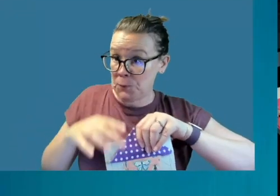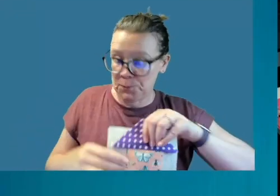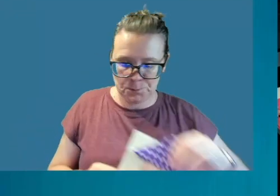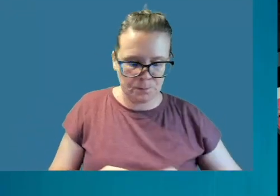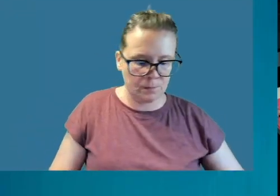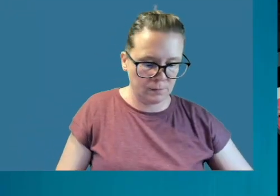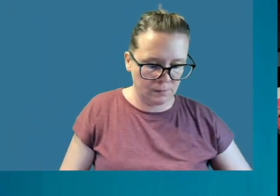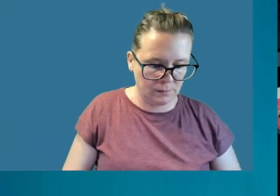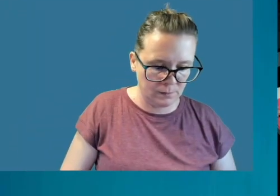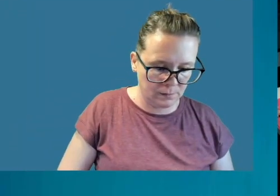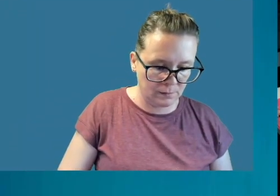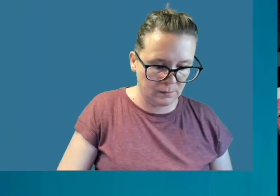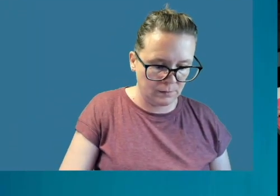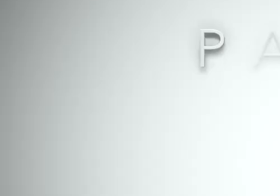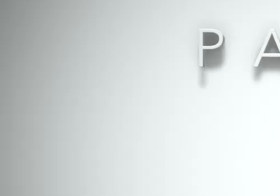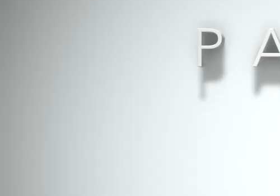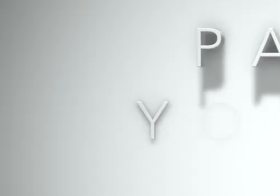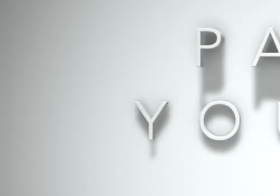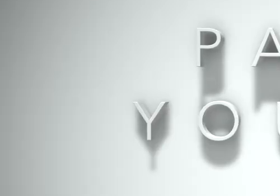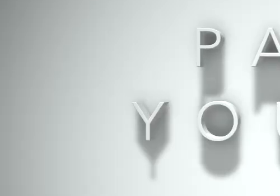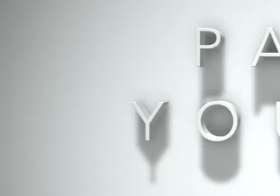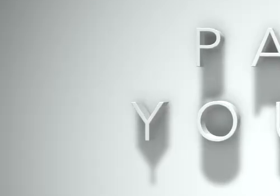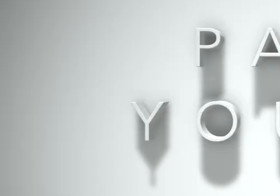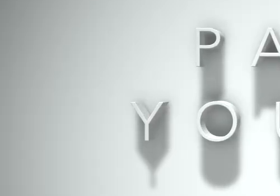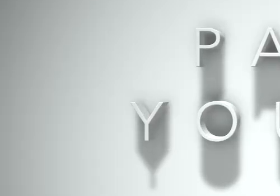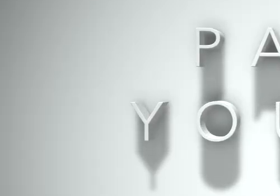not exactly in line with your seam line.